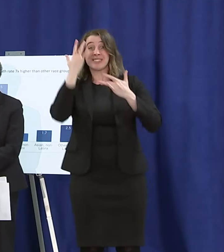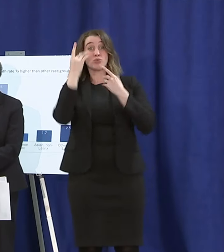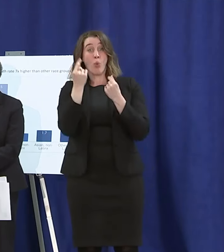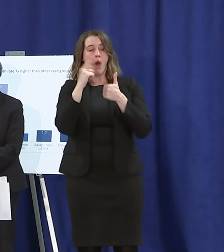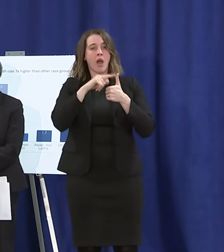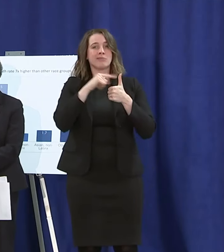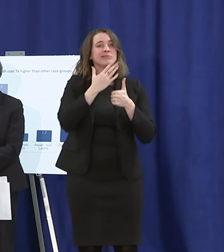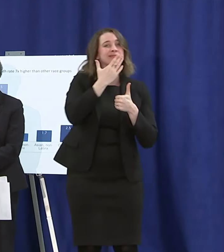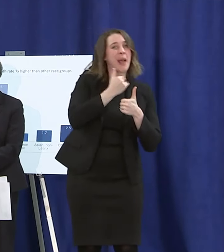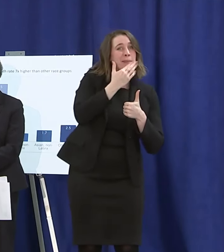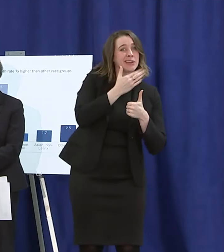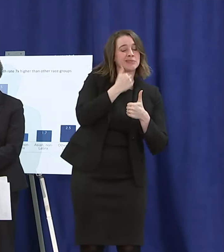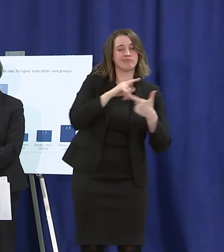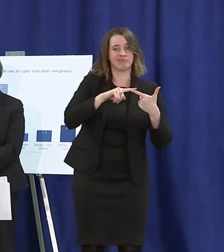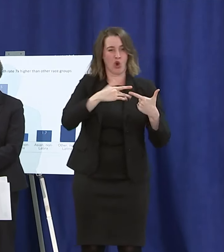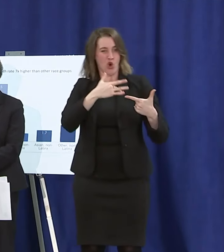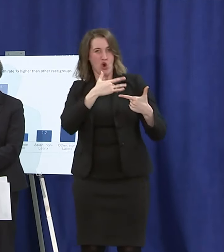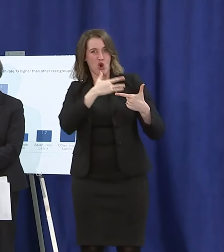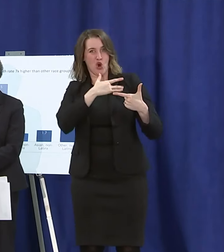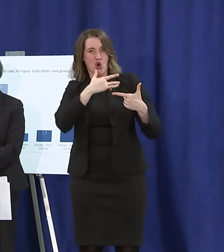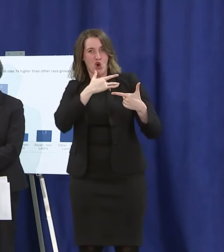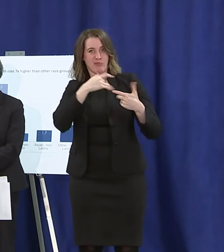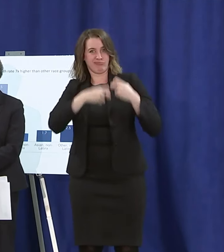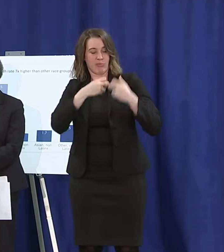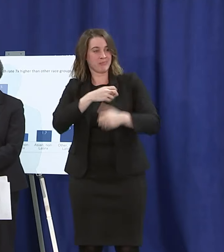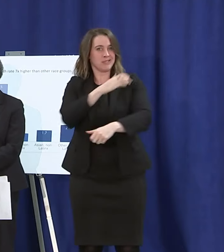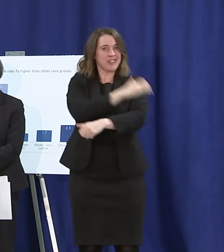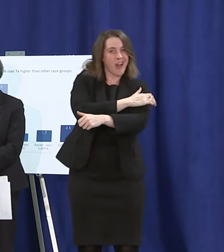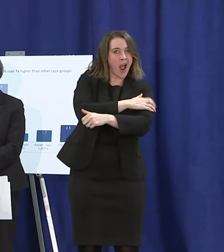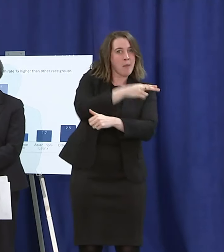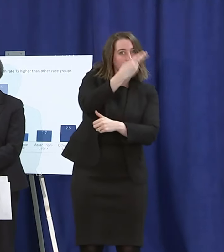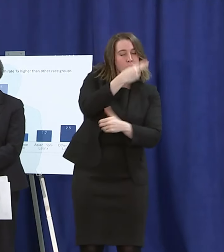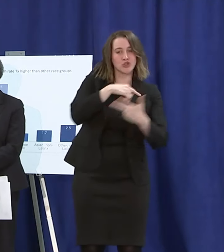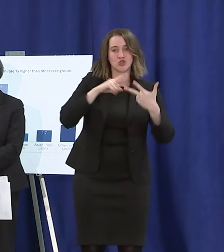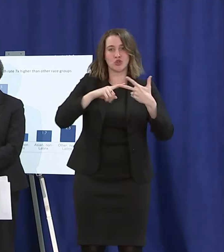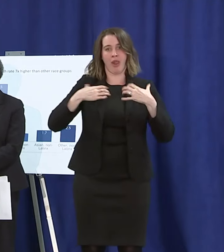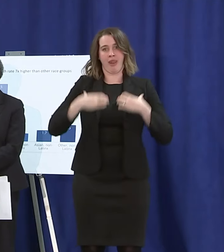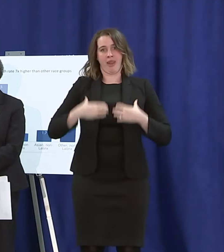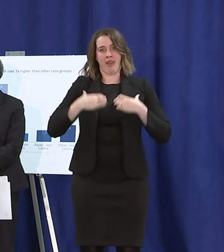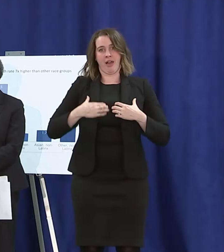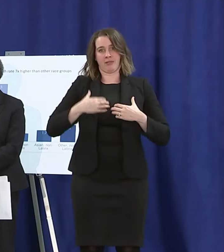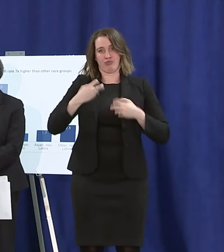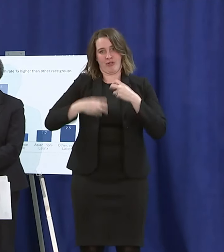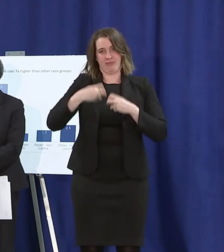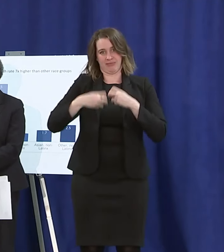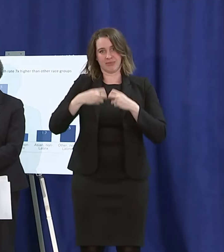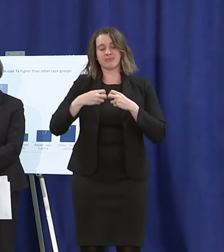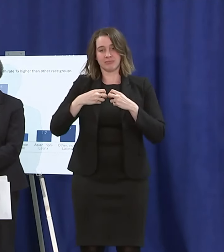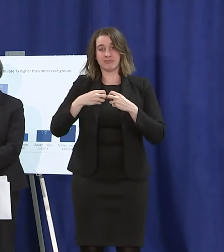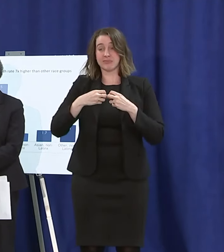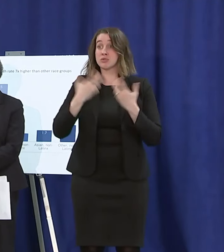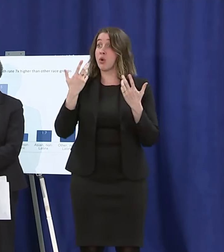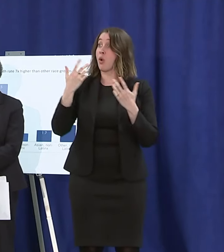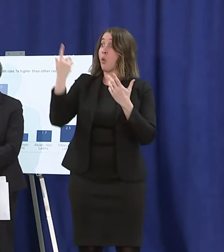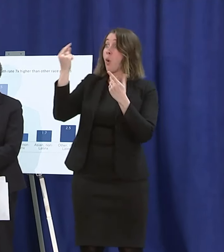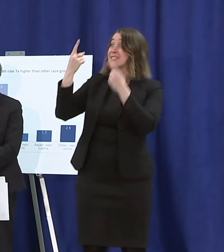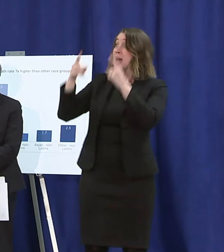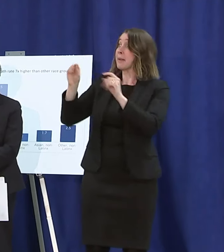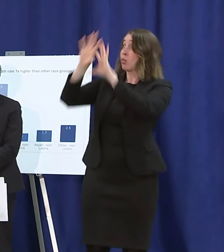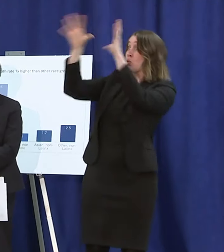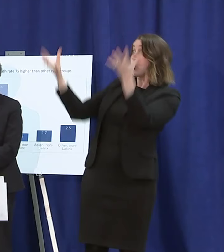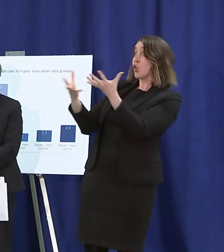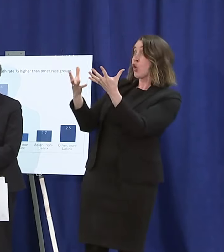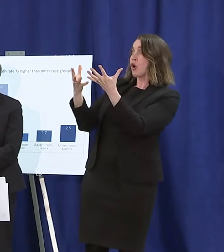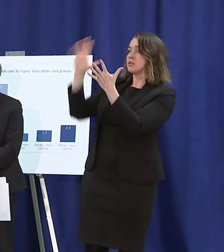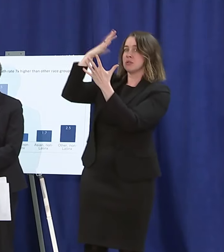cardiovascular disease, including hypertension, and lung disease. So again, what we've seen around the world, we're seeing here in